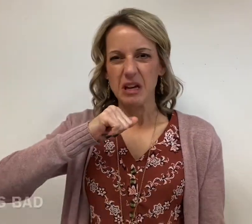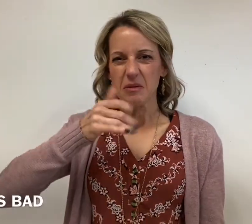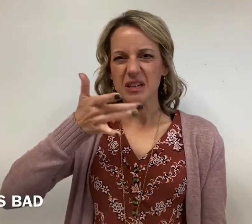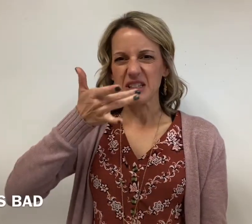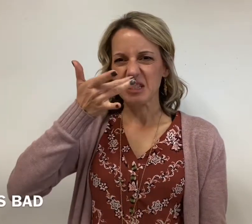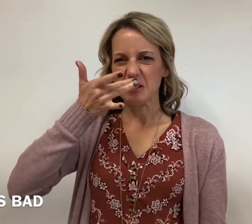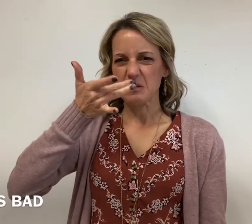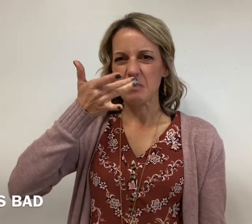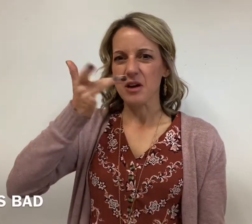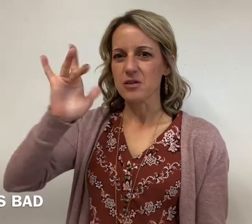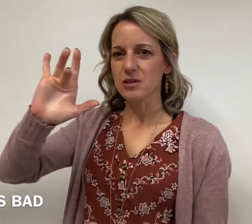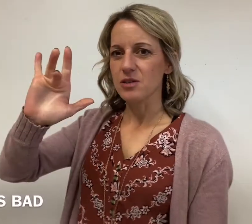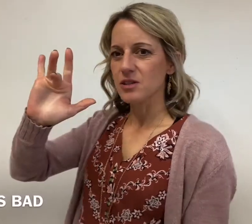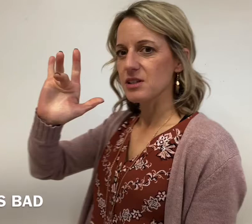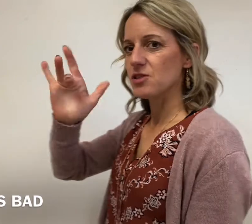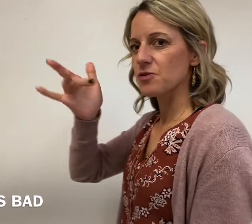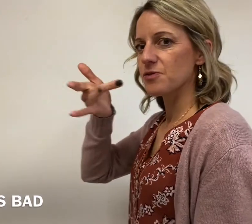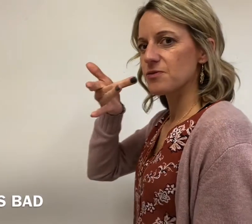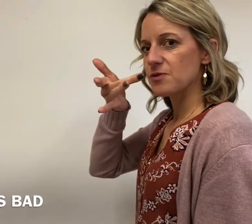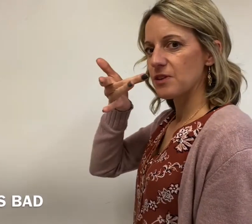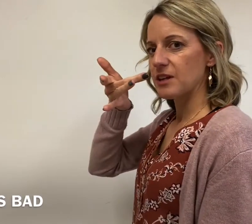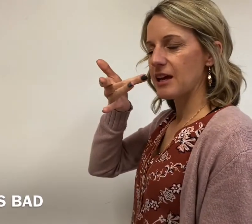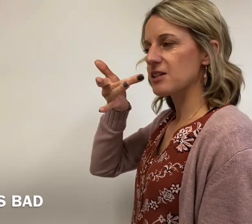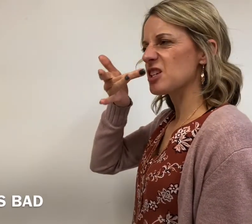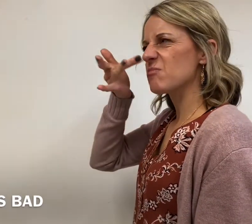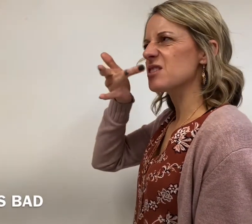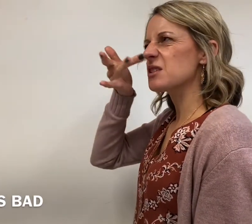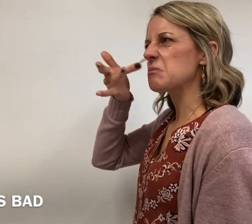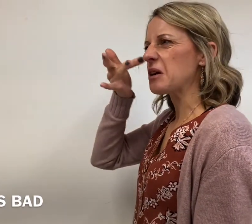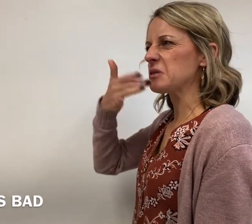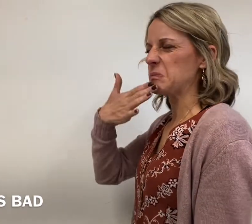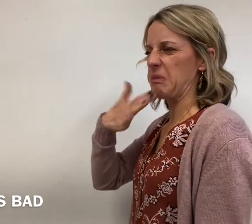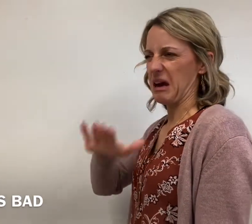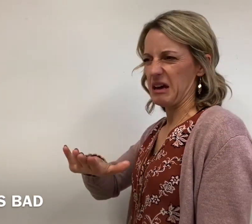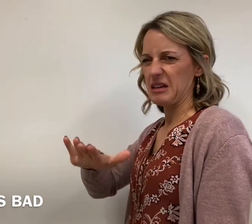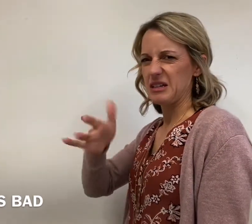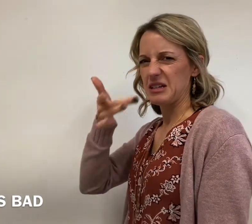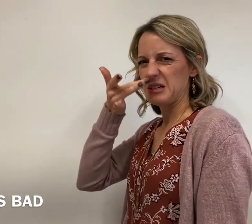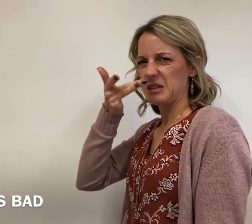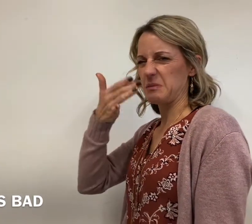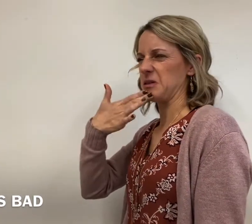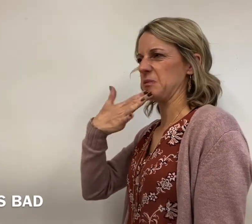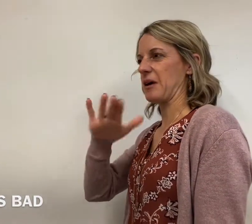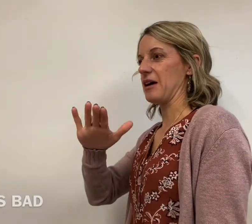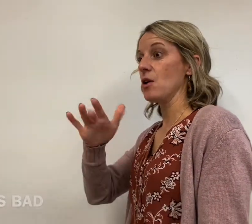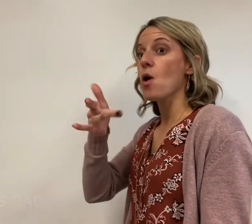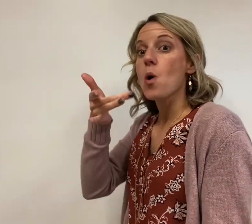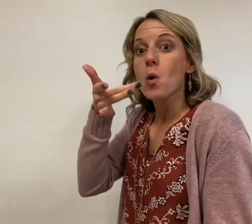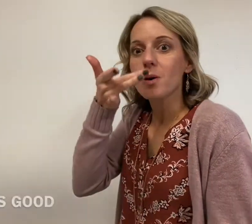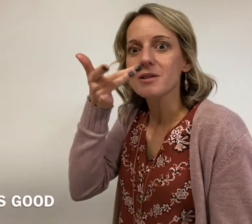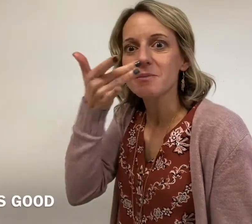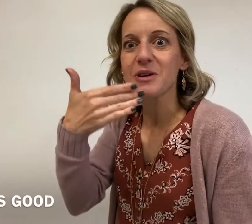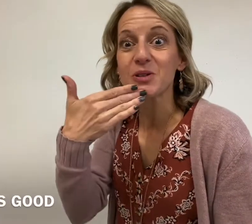Maybe it smells. So this is your feeling handshake, smells bad, or it smells